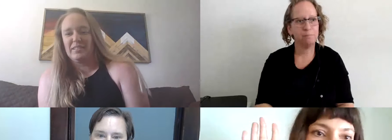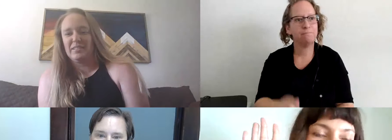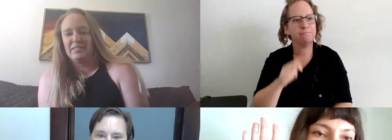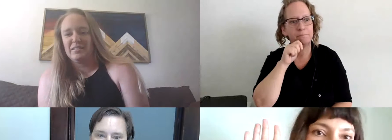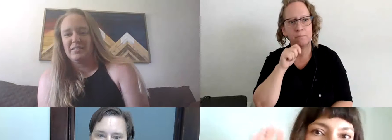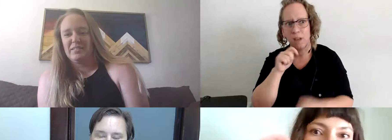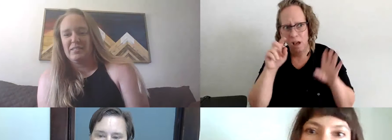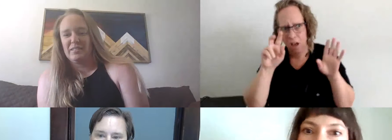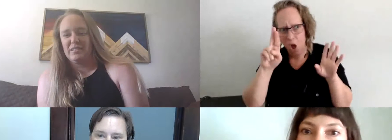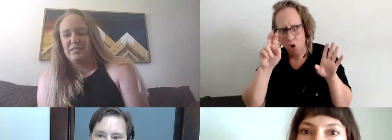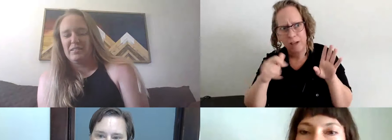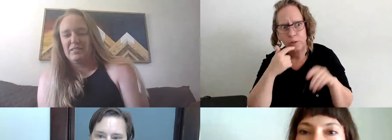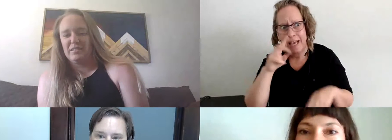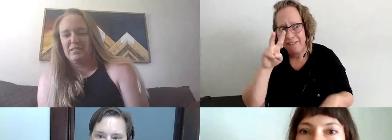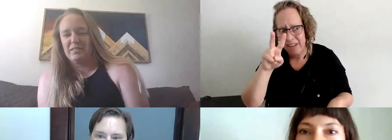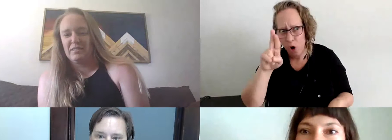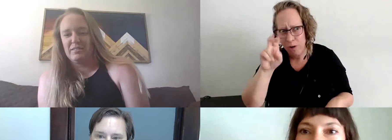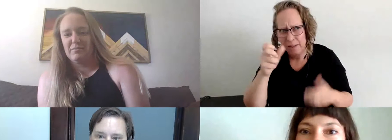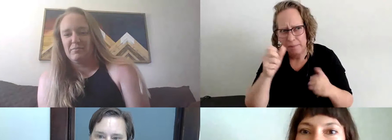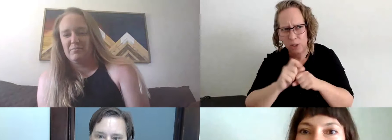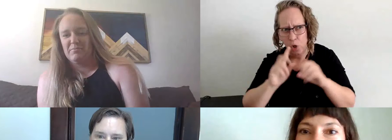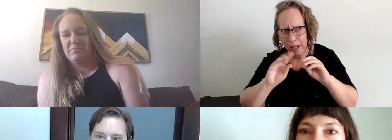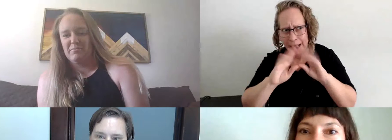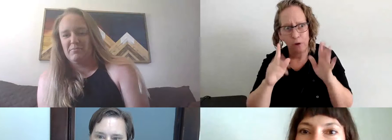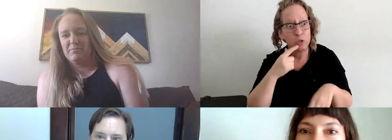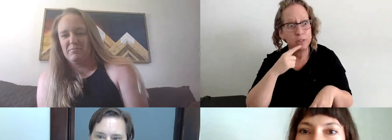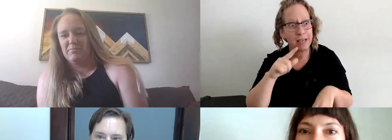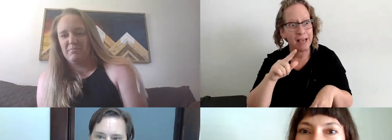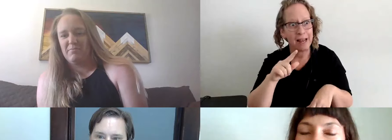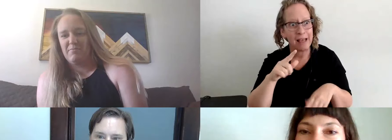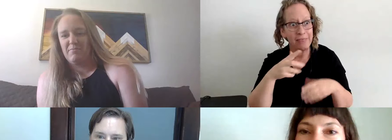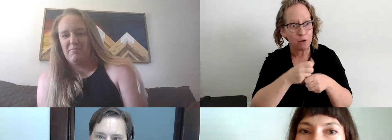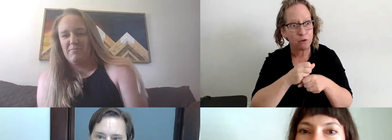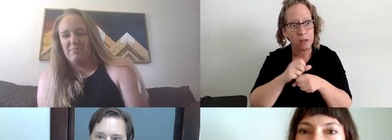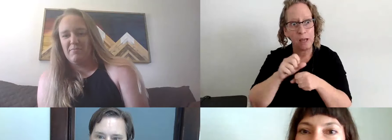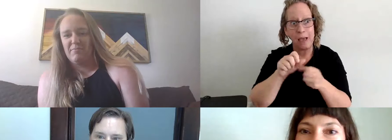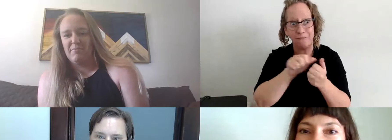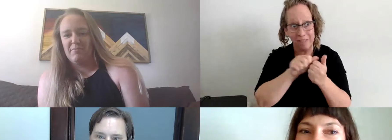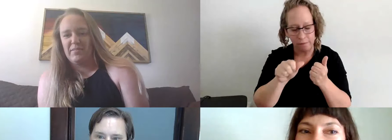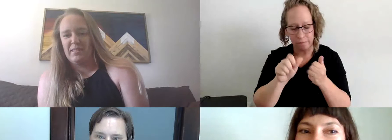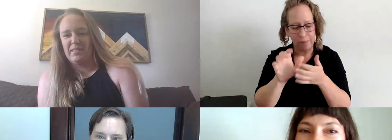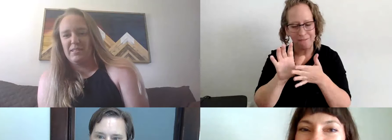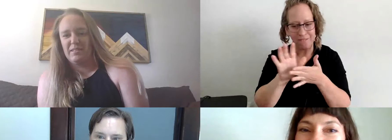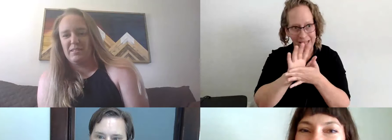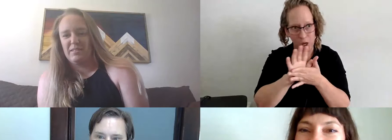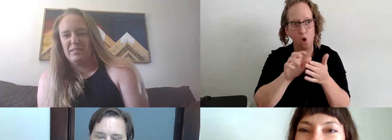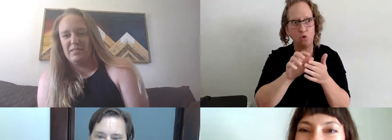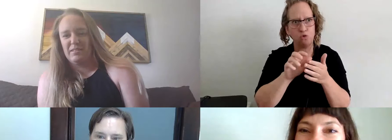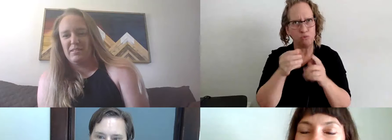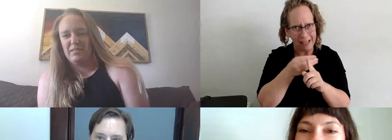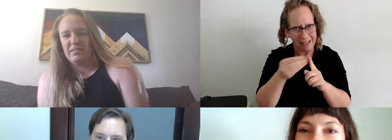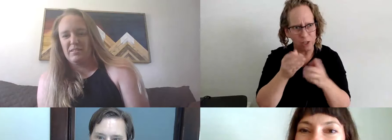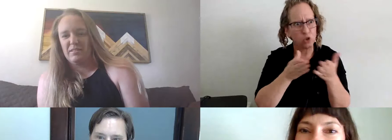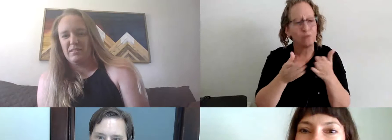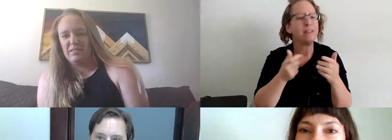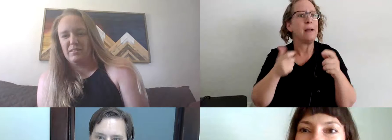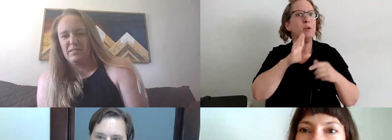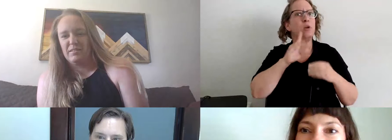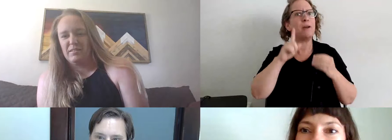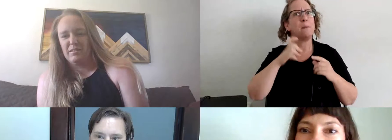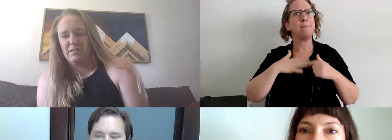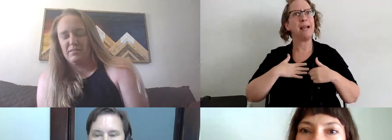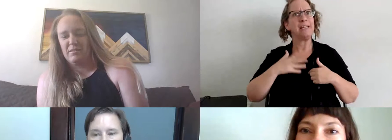And you're saying VRS, and again, I just want to clarify the acronyms, Video Relay Service. And I'll speak from my own perspective